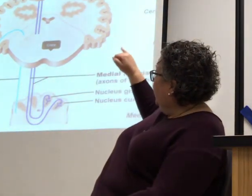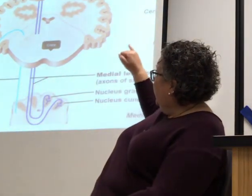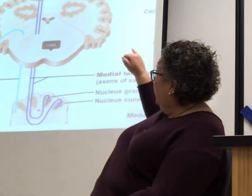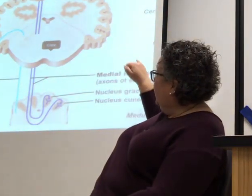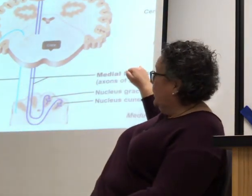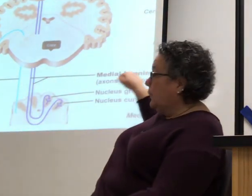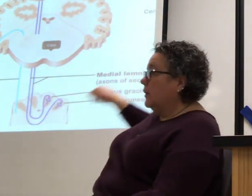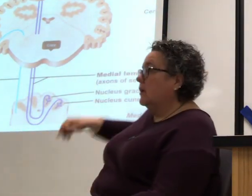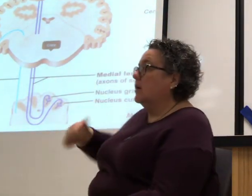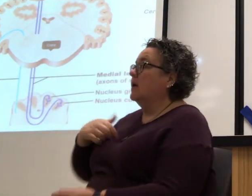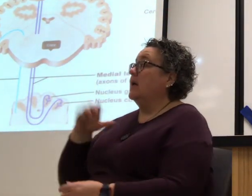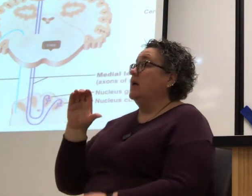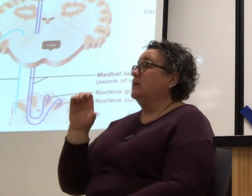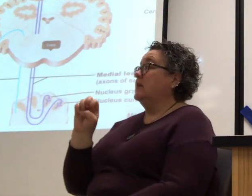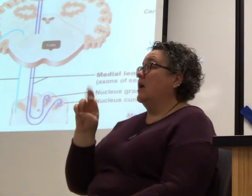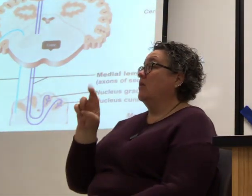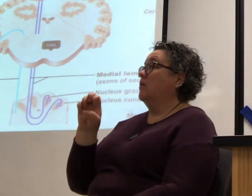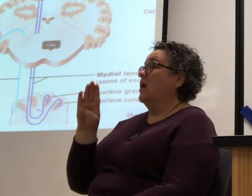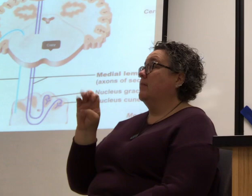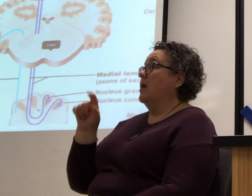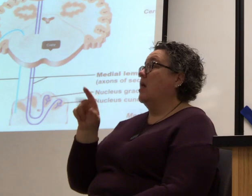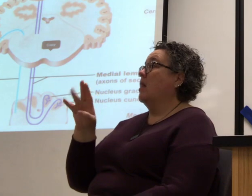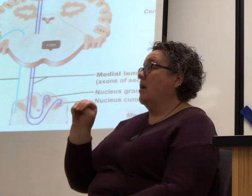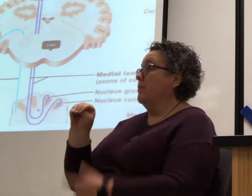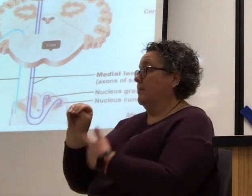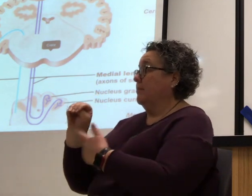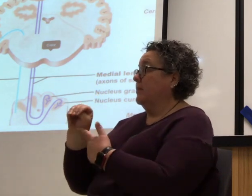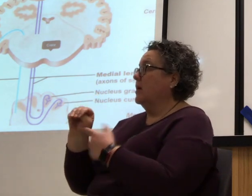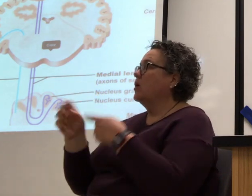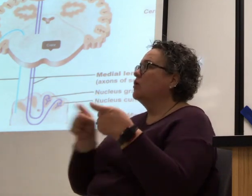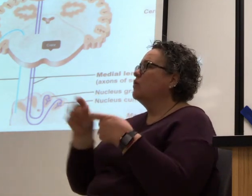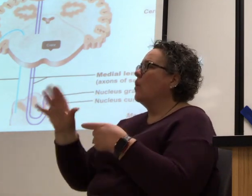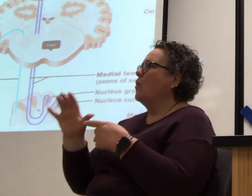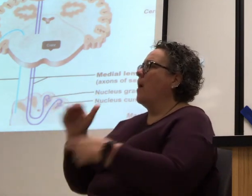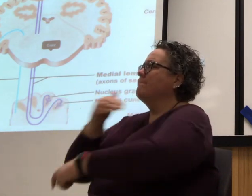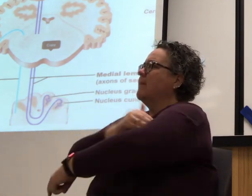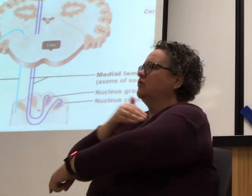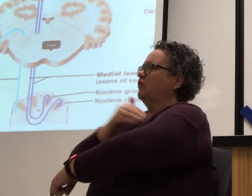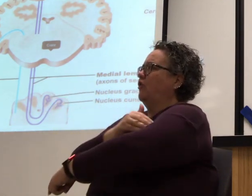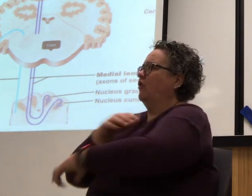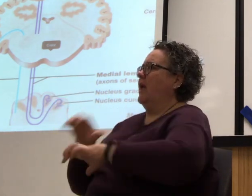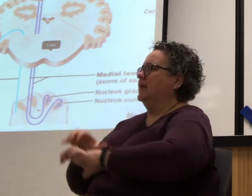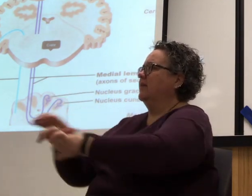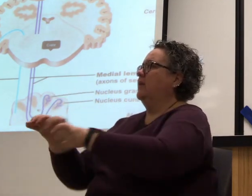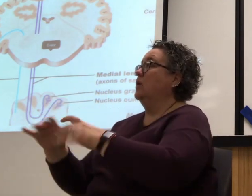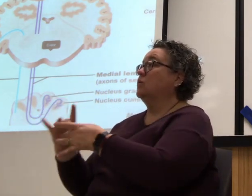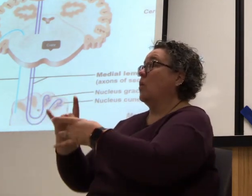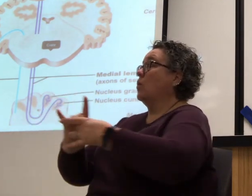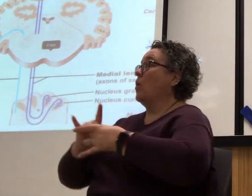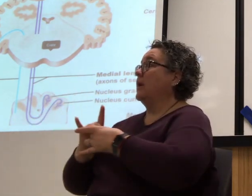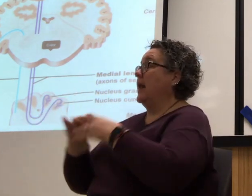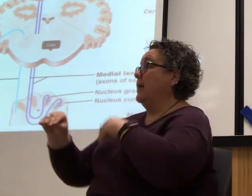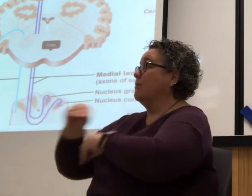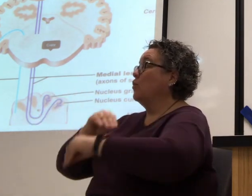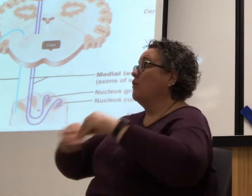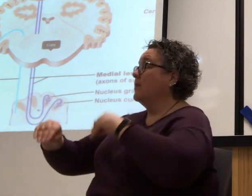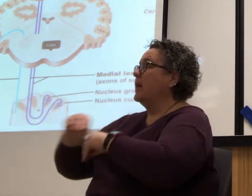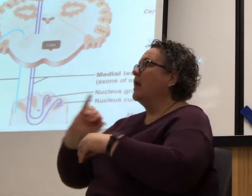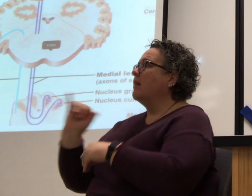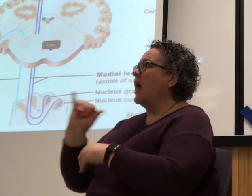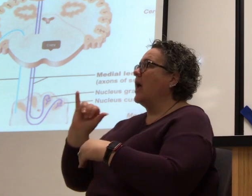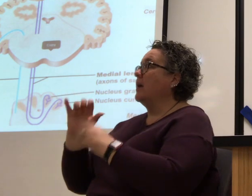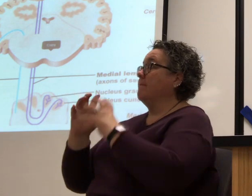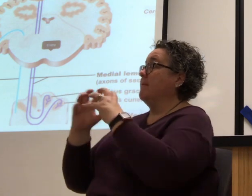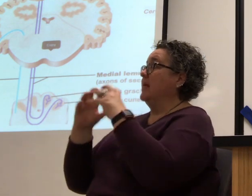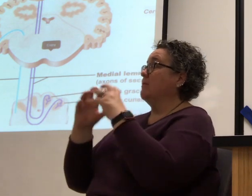The cerebellum is for muscular activity. So coordinated movements like throwing a